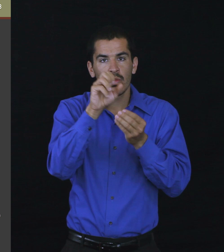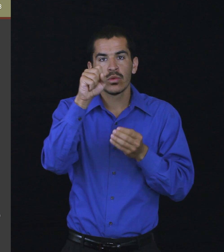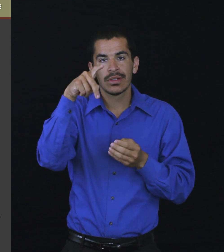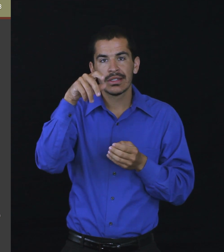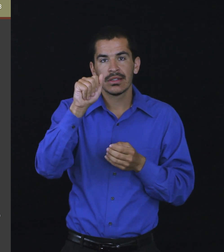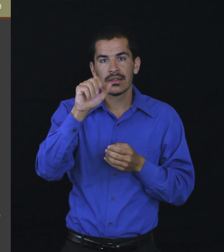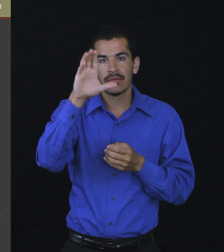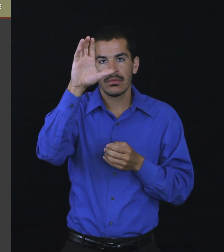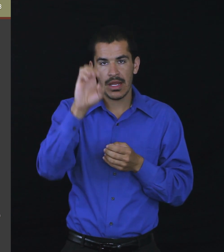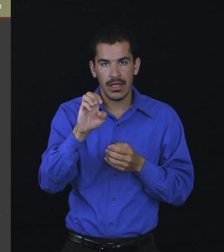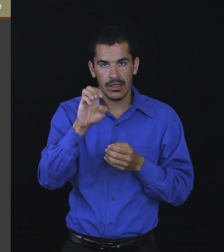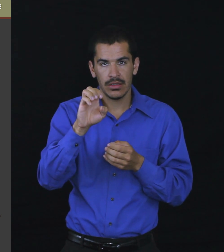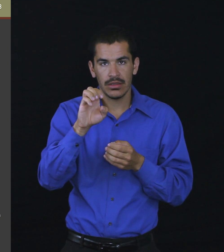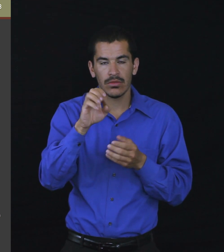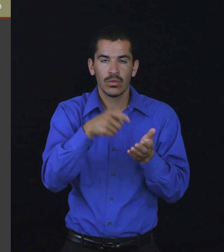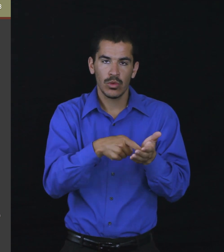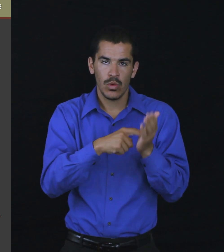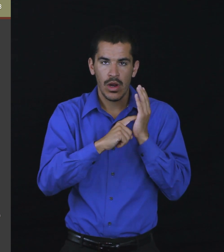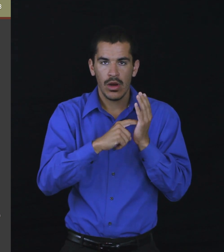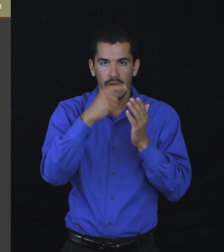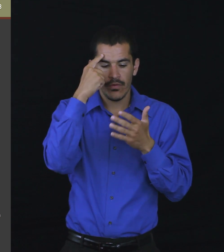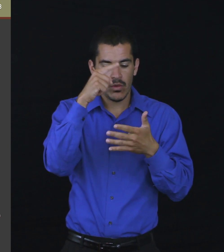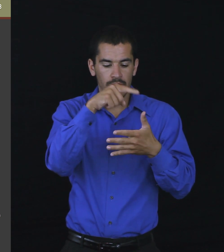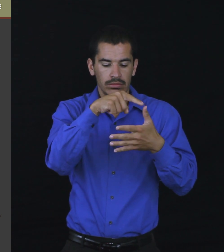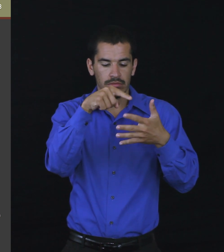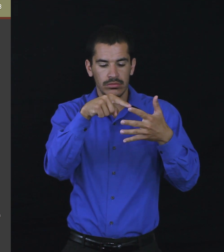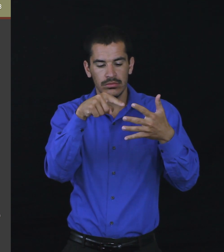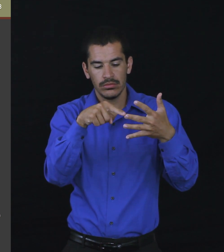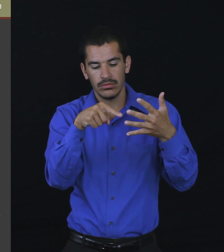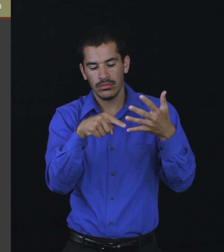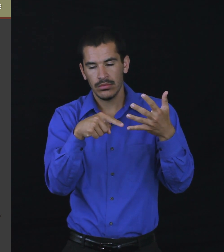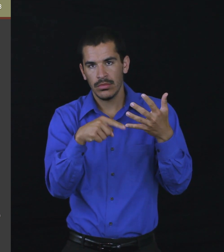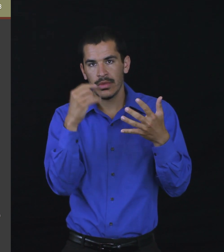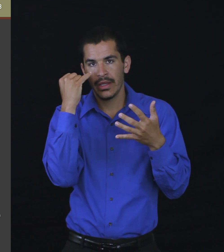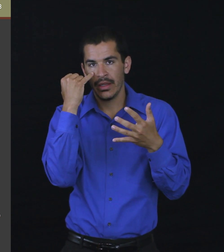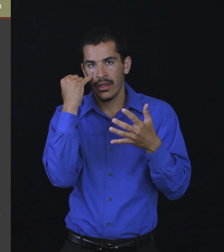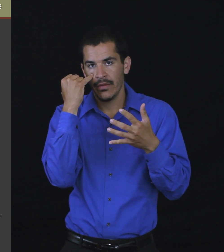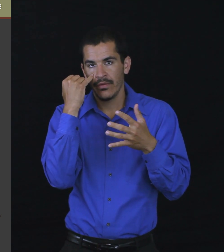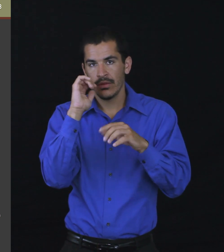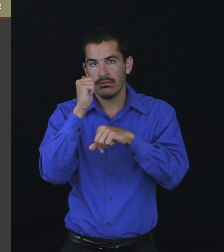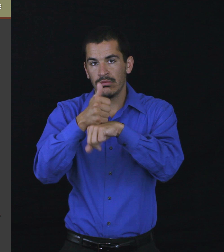space each would need on the property.